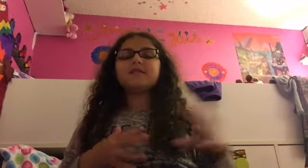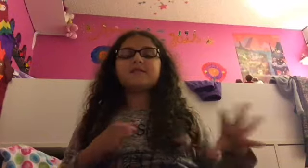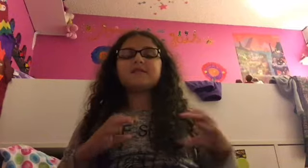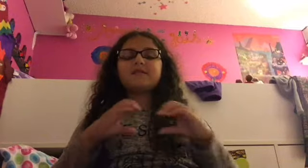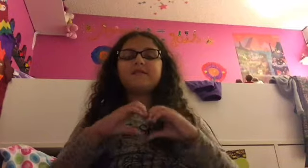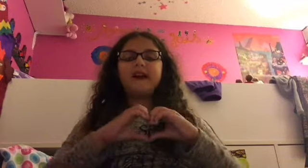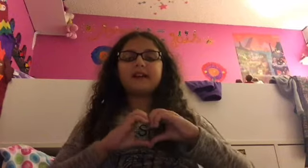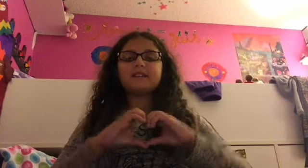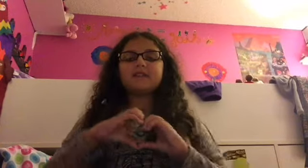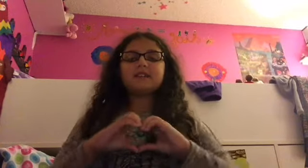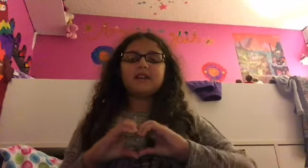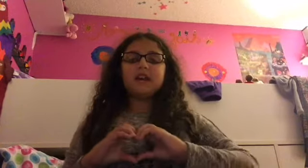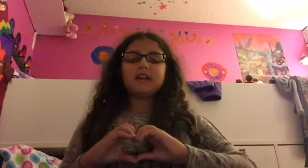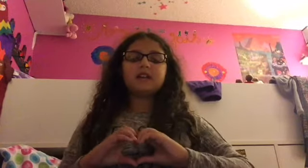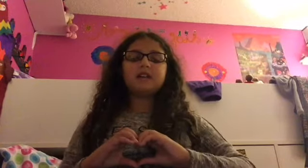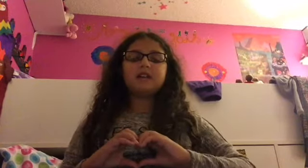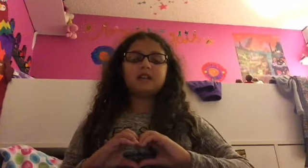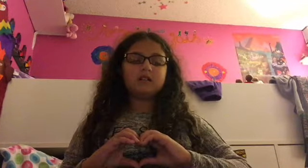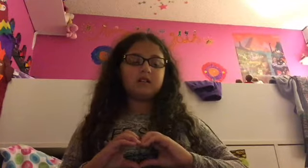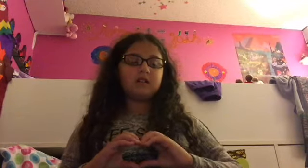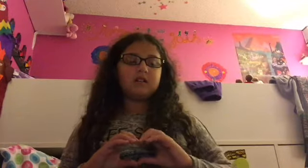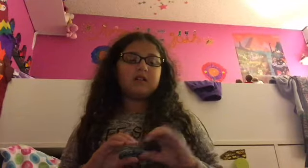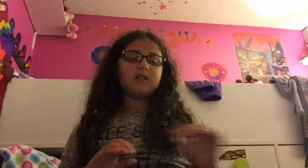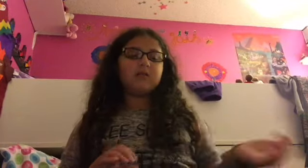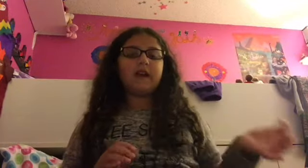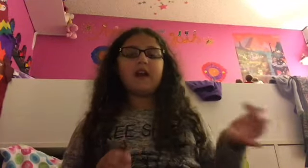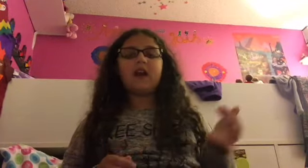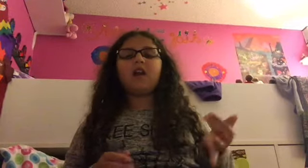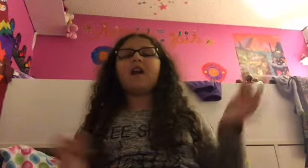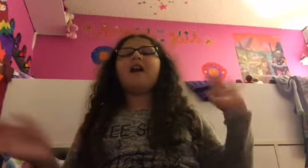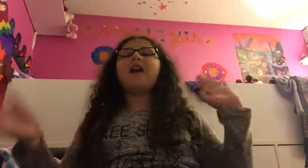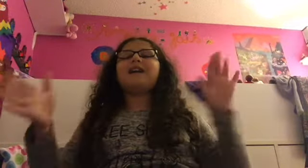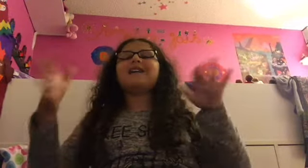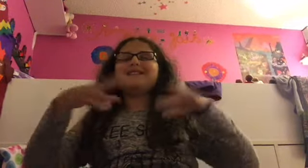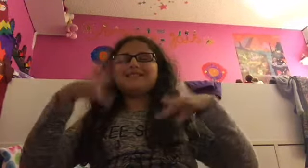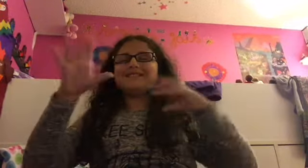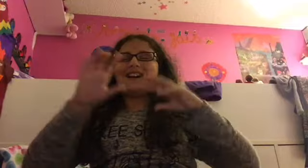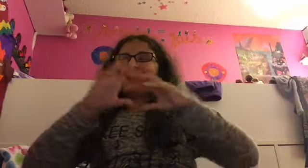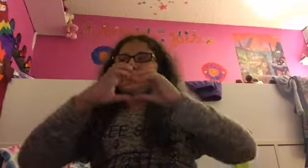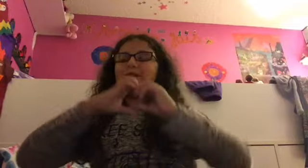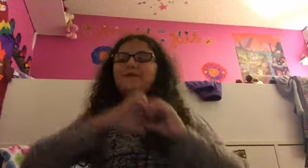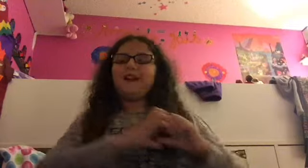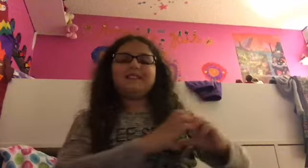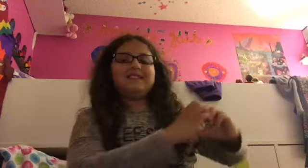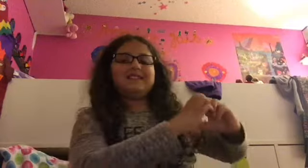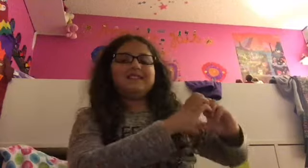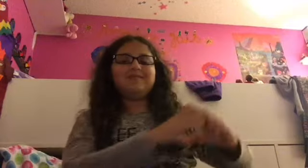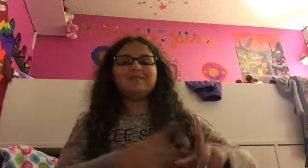gonna do the fact of the day, where I talk about facts you